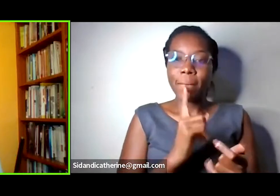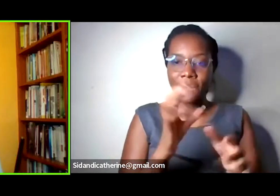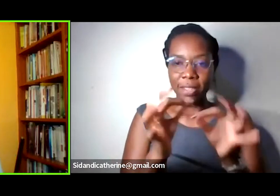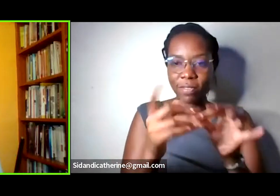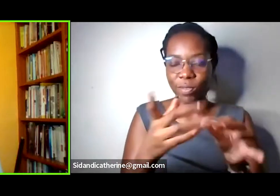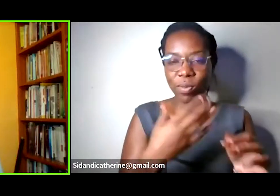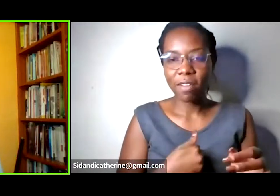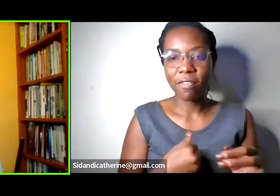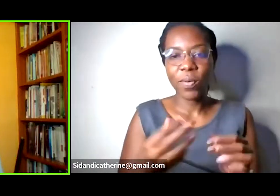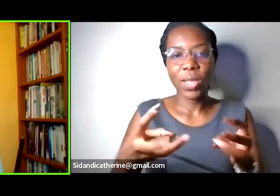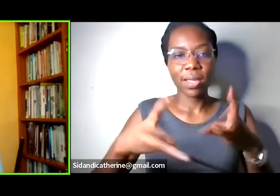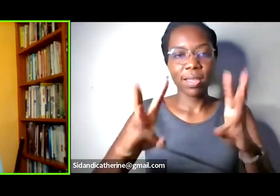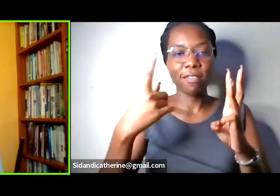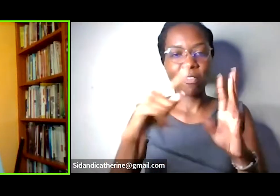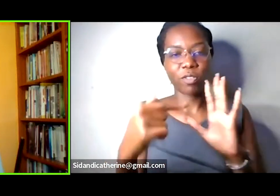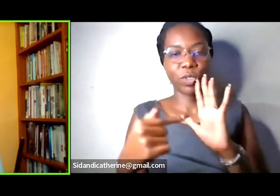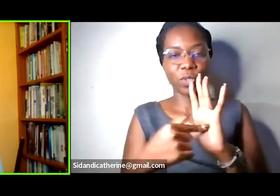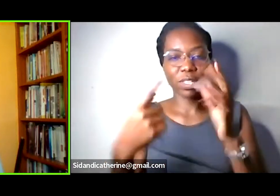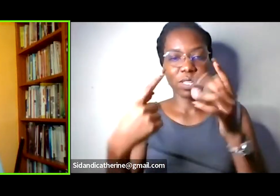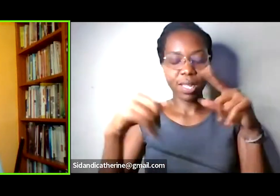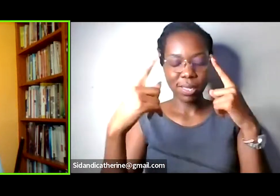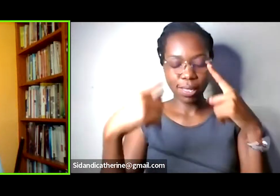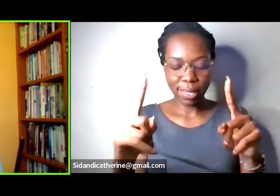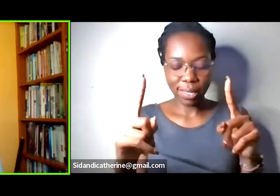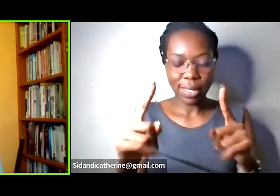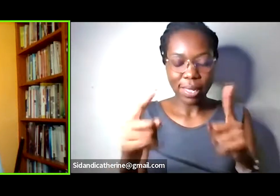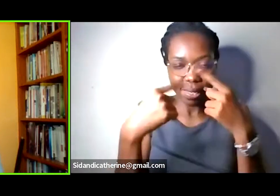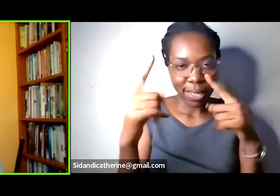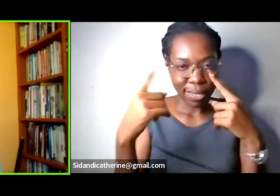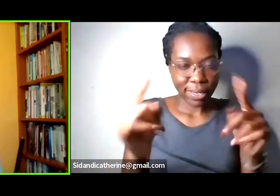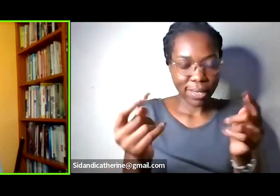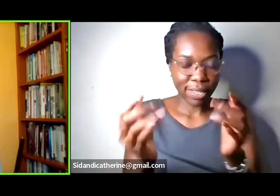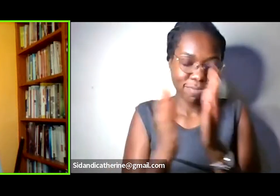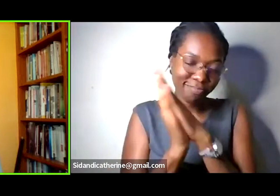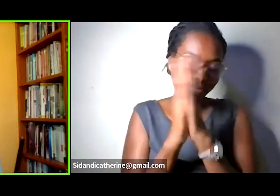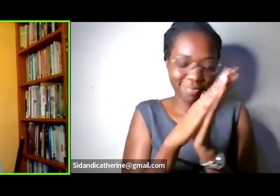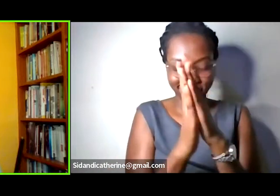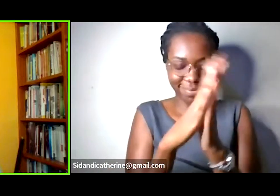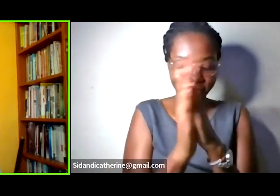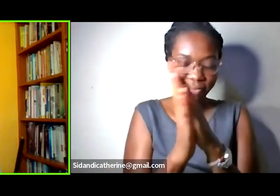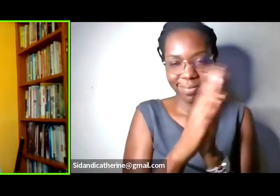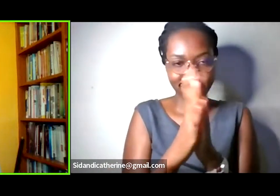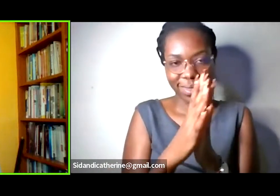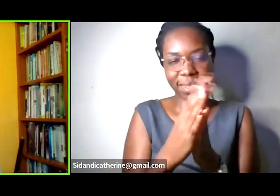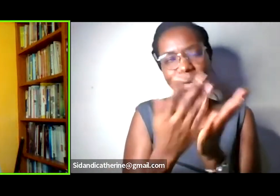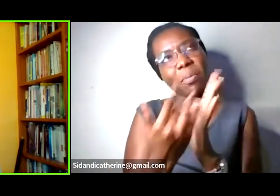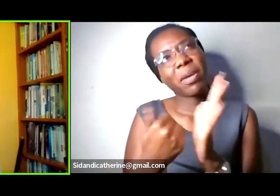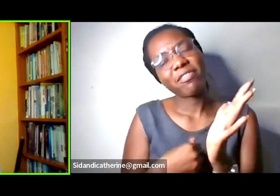yes, indeed, I am for real is this. Be yourself. You must be